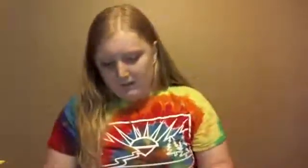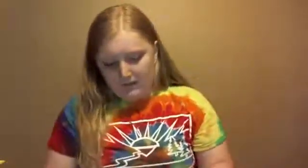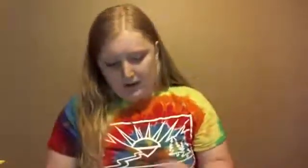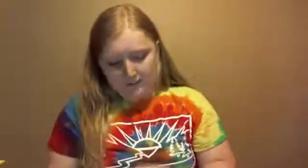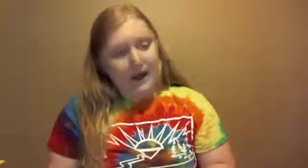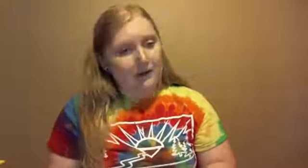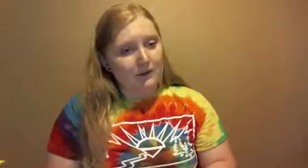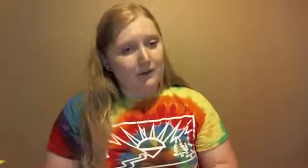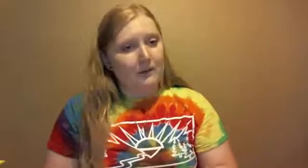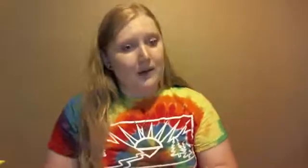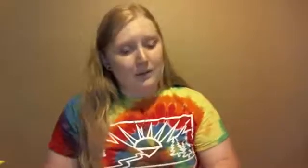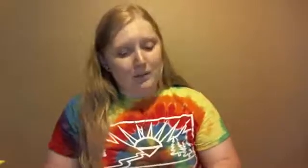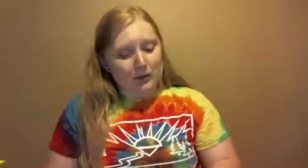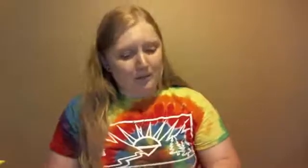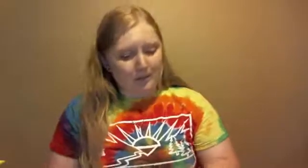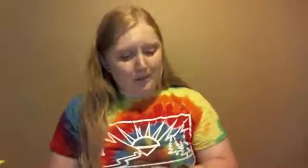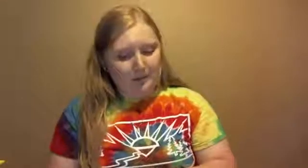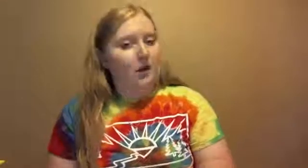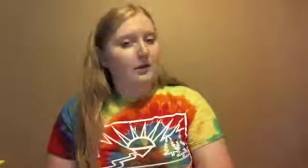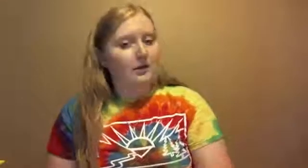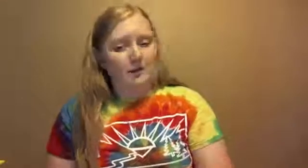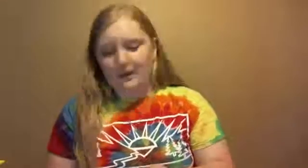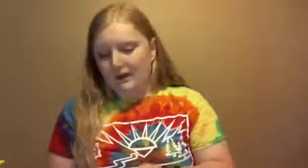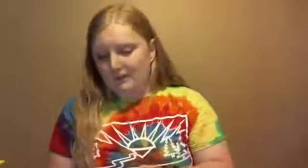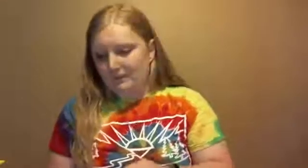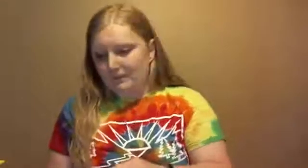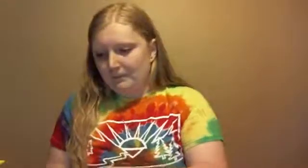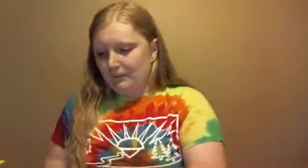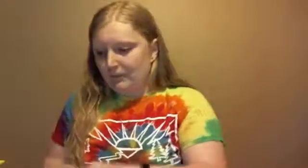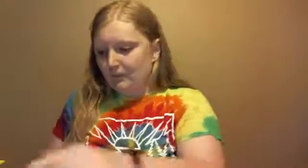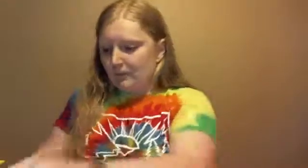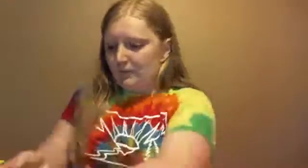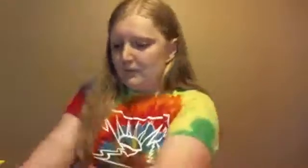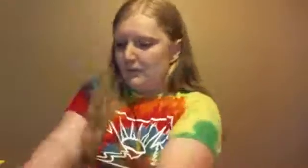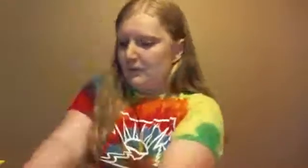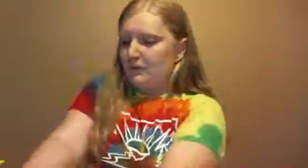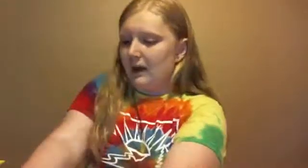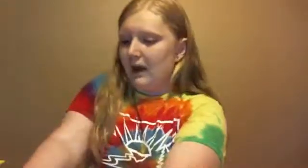to make a bag with them, I would probably put all of them in there. Okay, I'm going